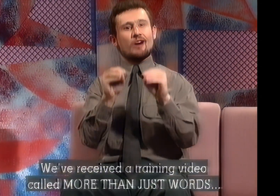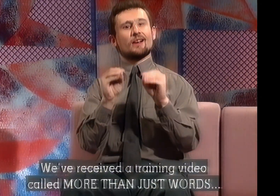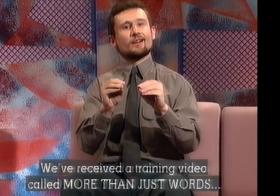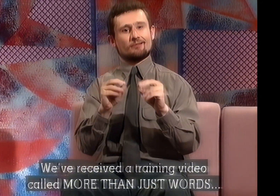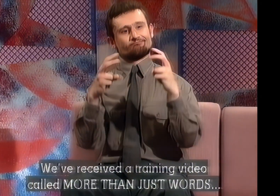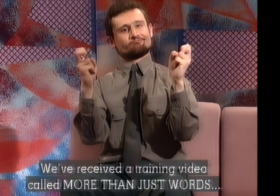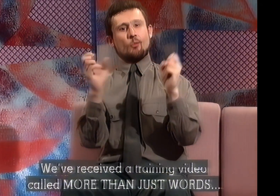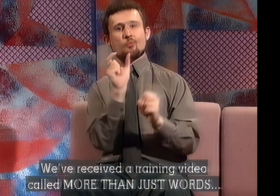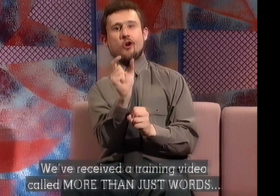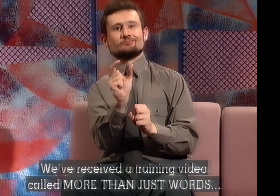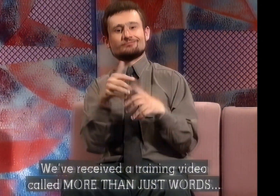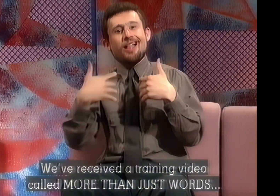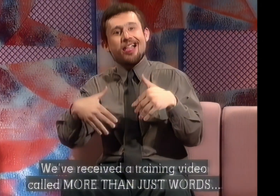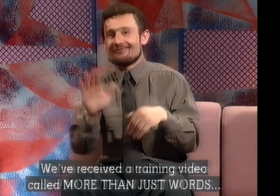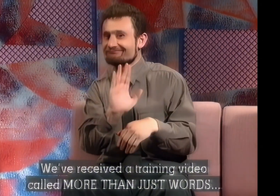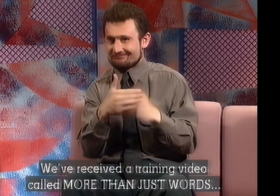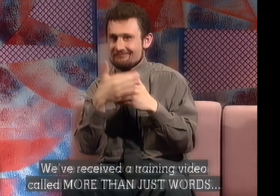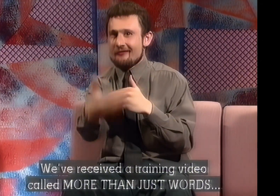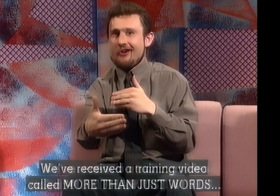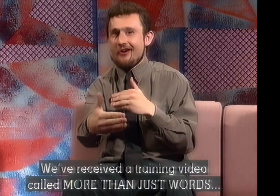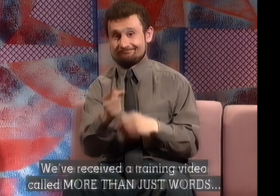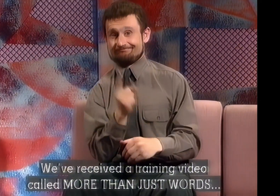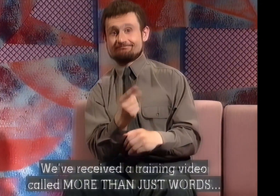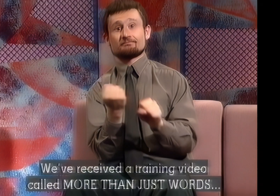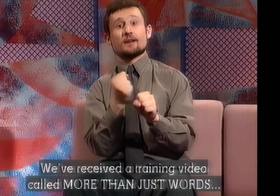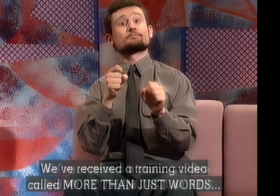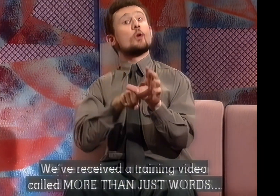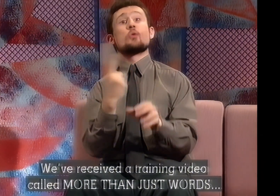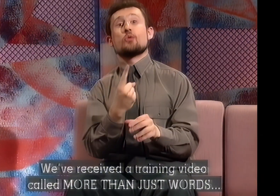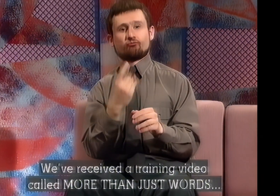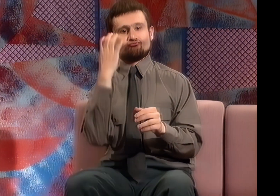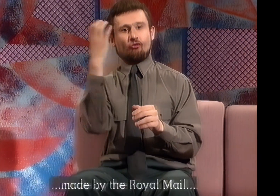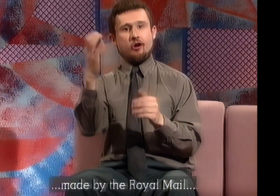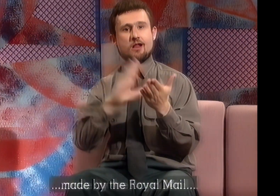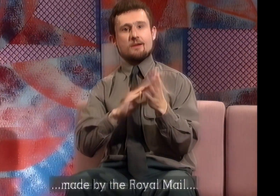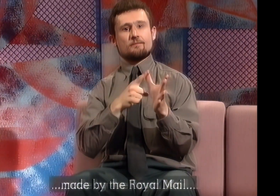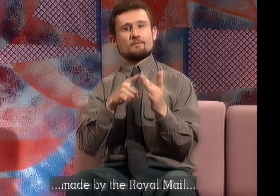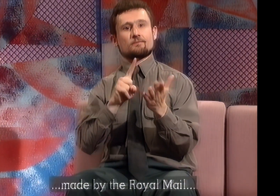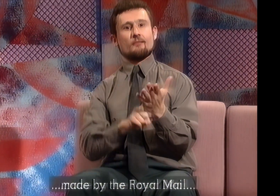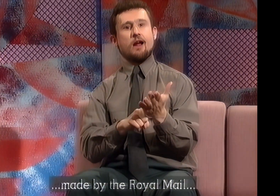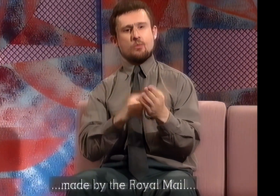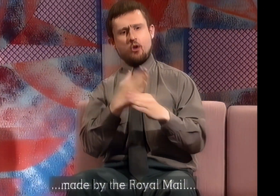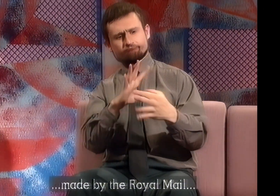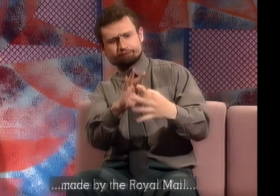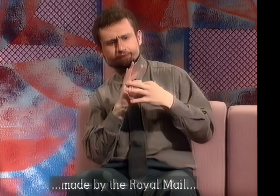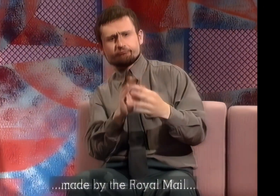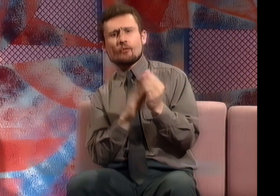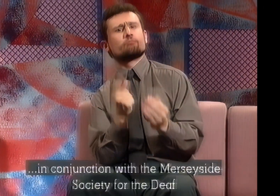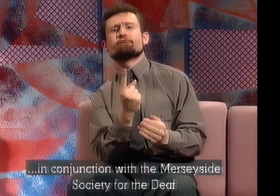We've received a training video called More Than Just Words, made by the Royal Mail, in